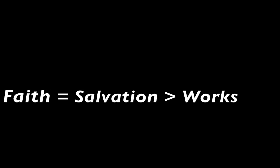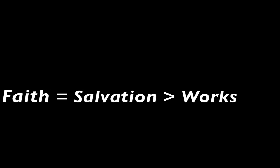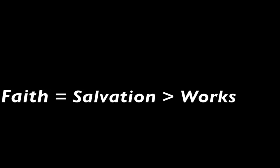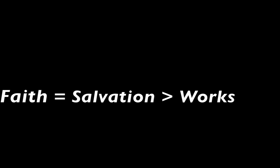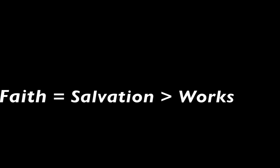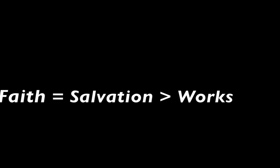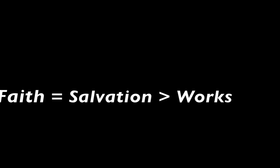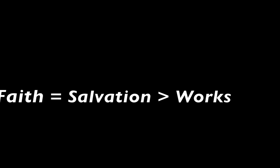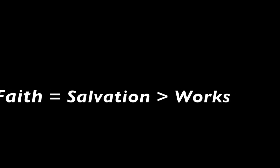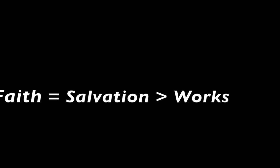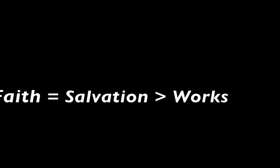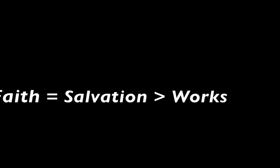that leads to works.